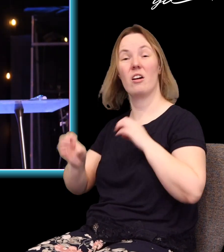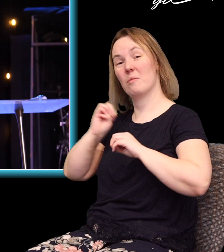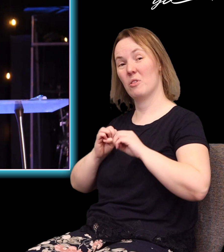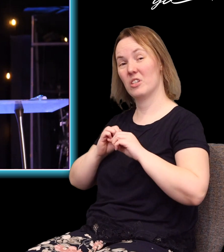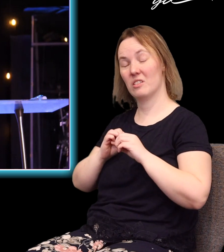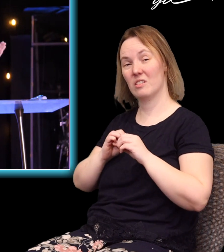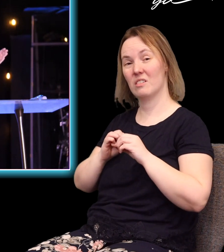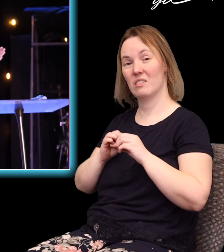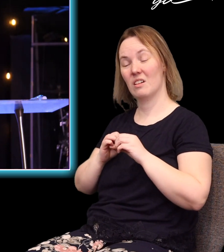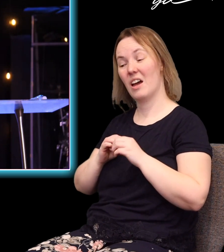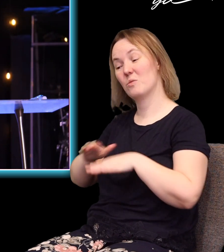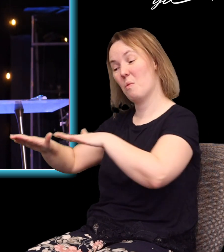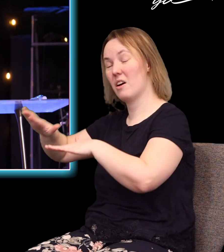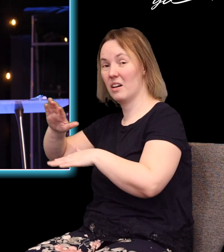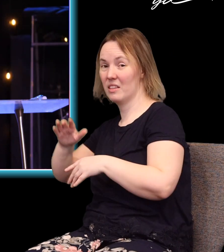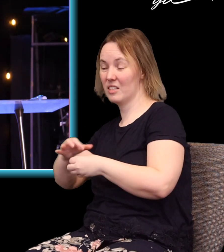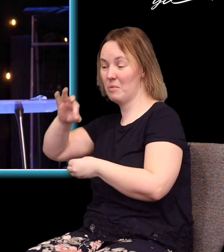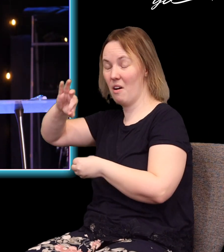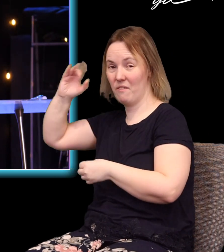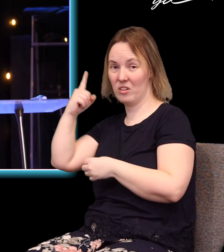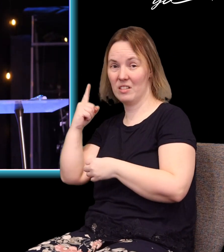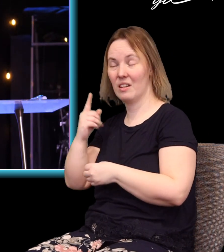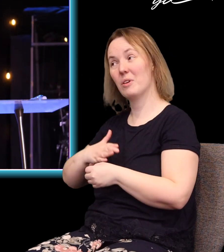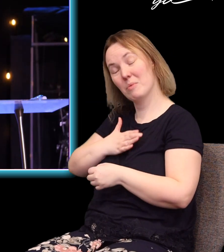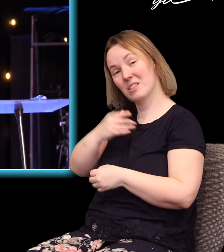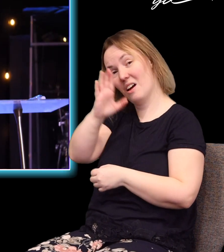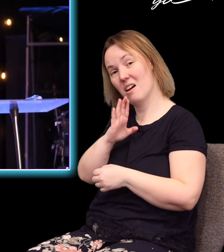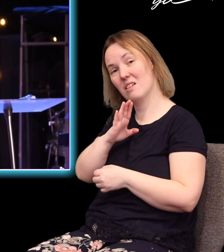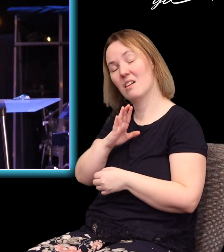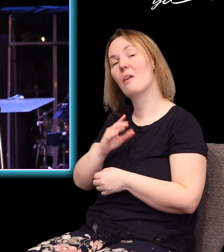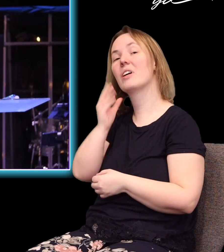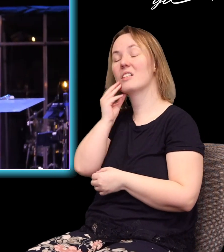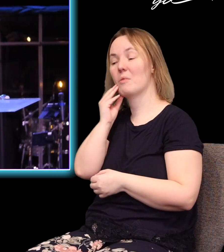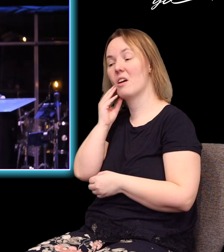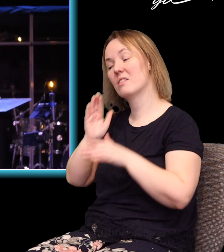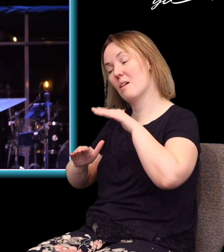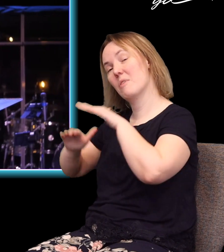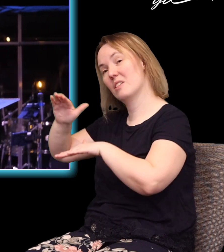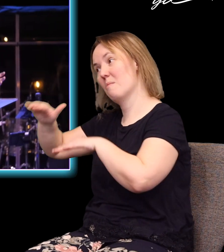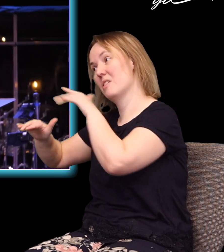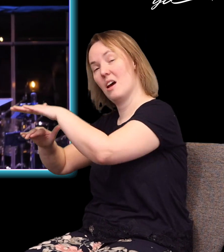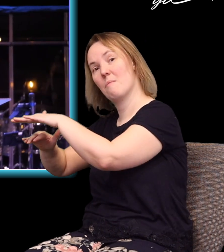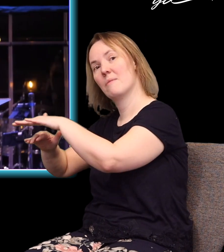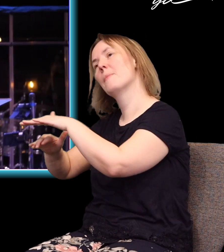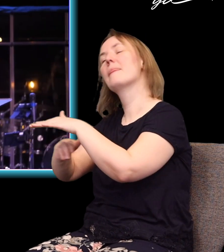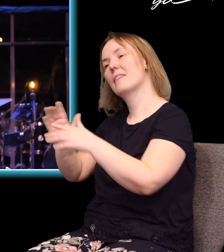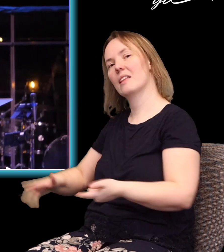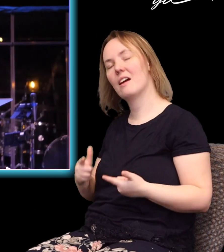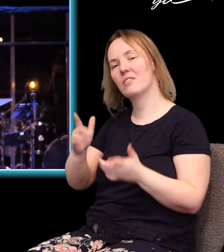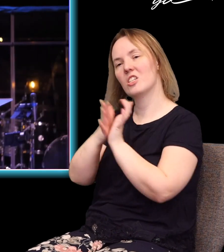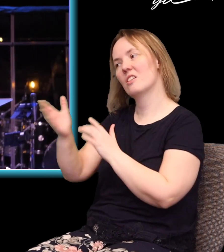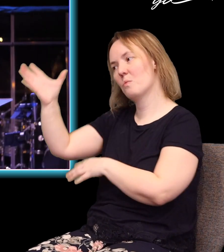we walk in the Spirit first, then we're able to please God, and we're also able to experience step by step that life that